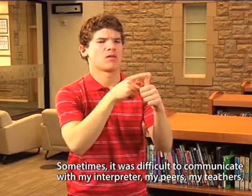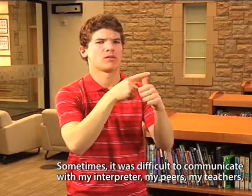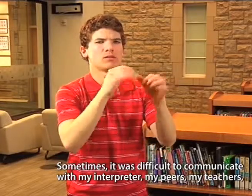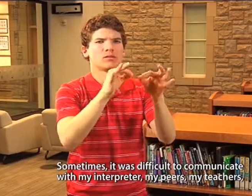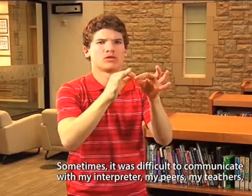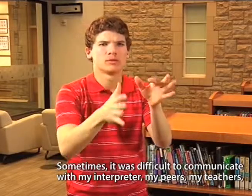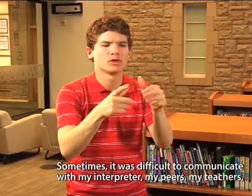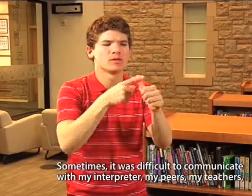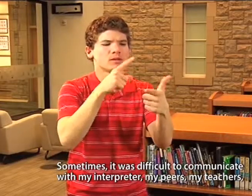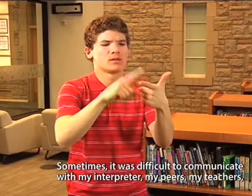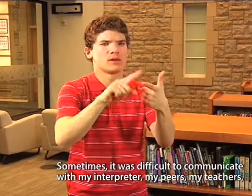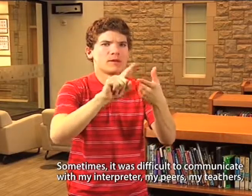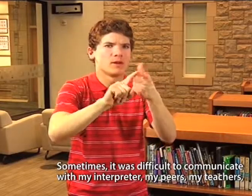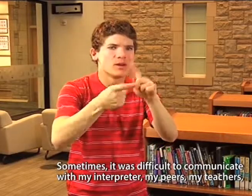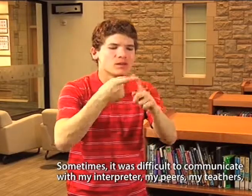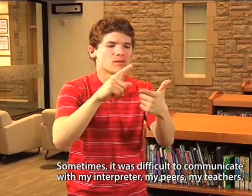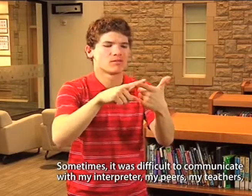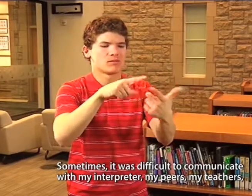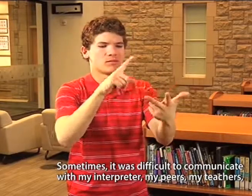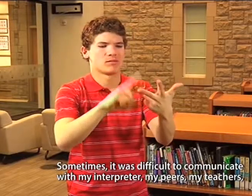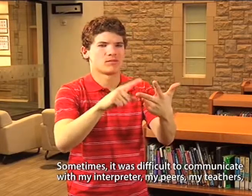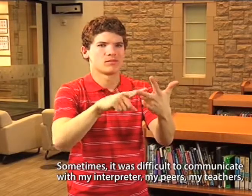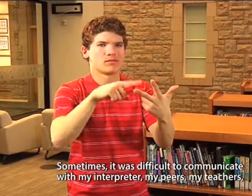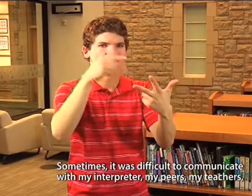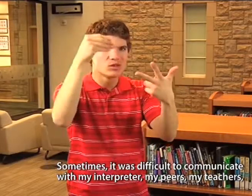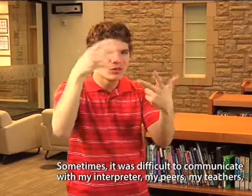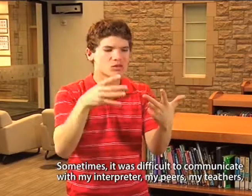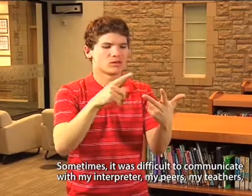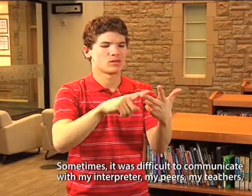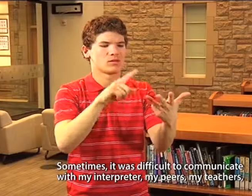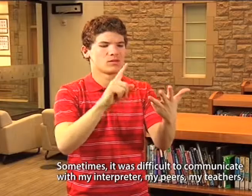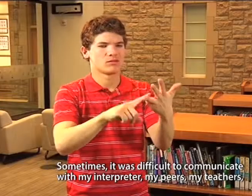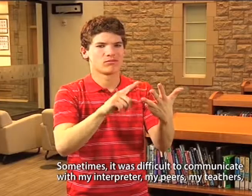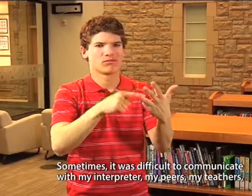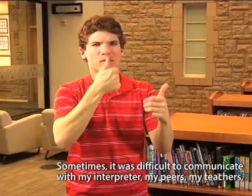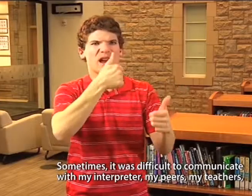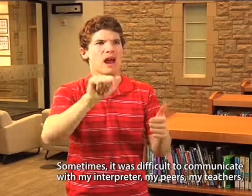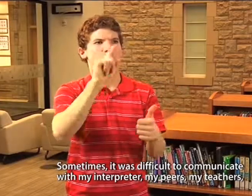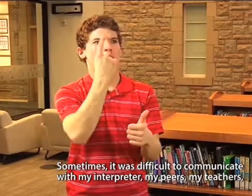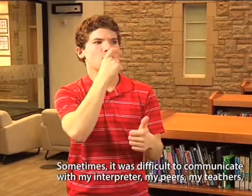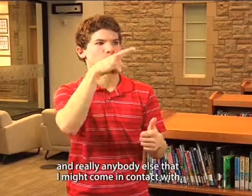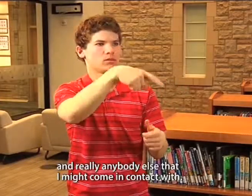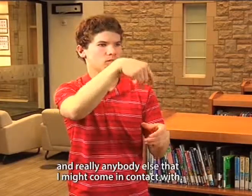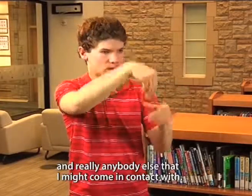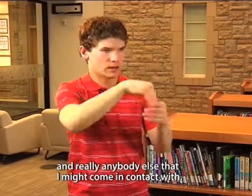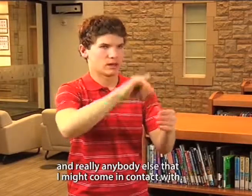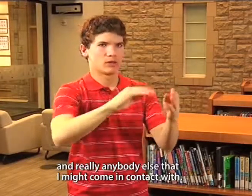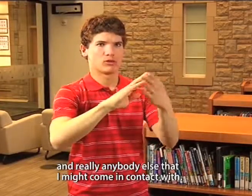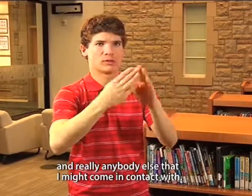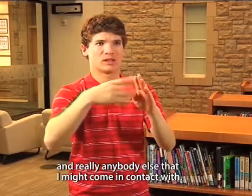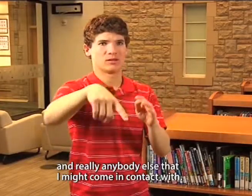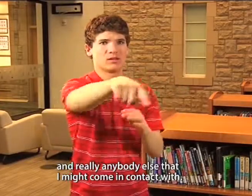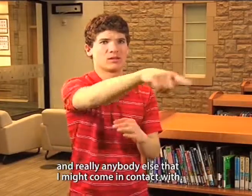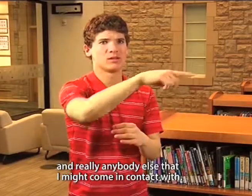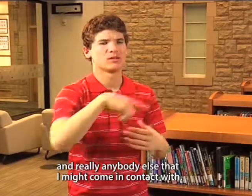Sometimes it was difficult to communicate with my interpreter, my peers, my teachers, and really anybody else that I might come in contact